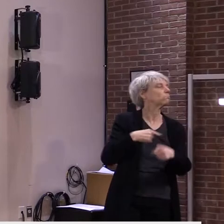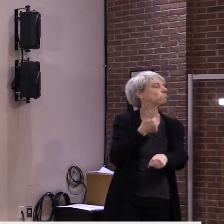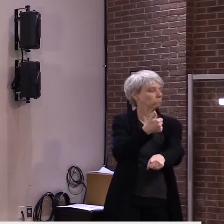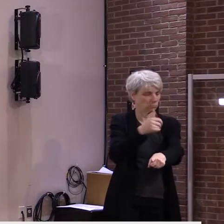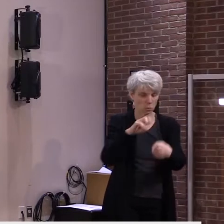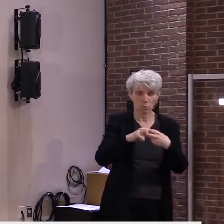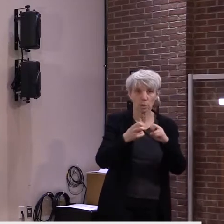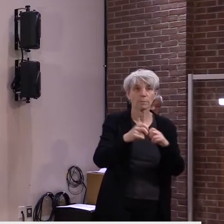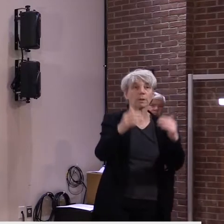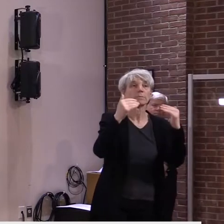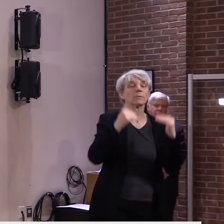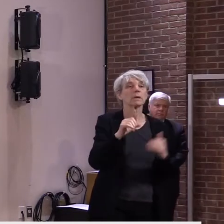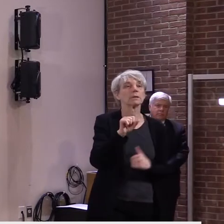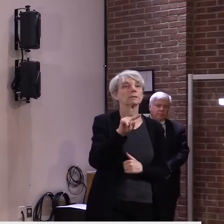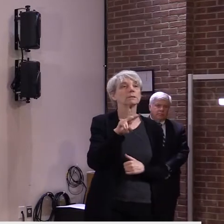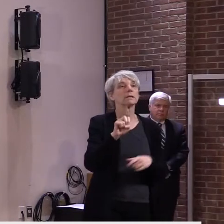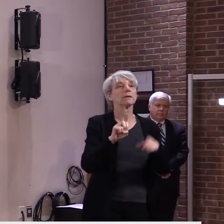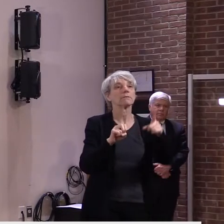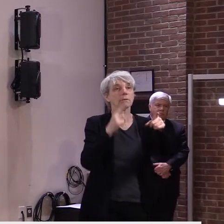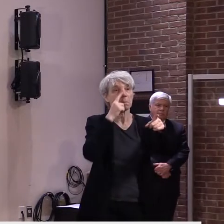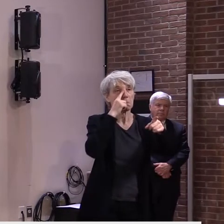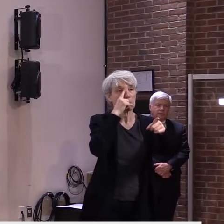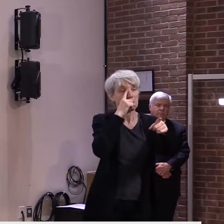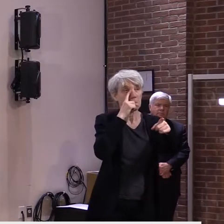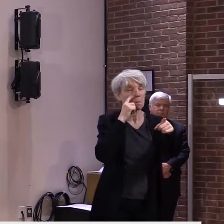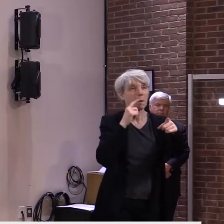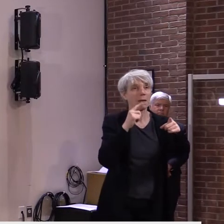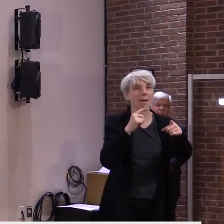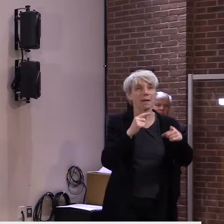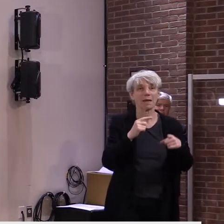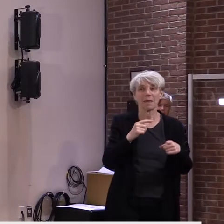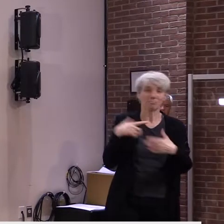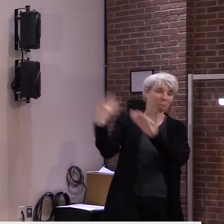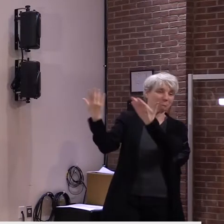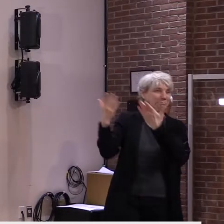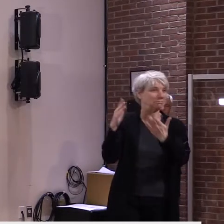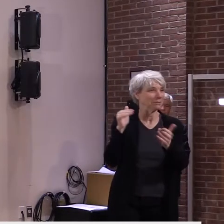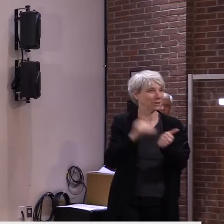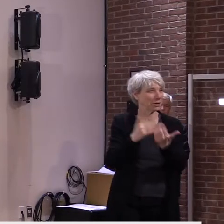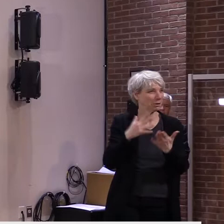Okay. Steve Longchamp. Well, I might as well ask one of the doctors since he's right there.